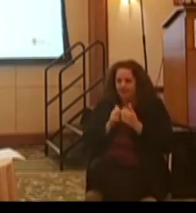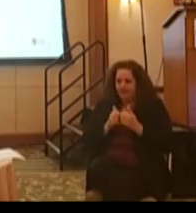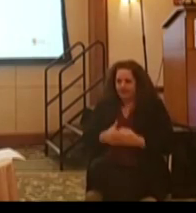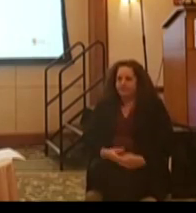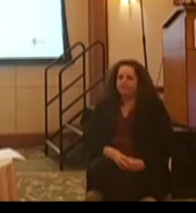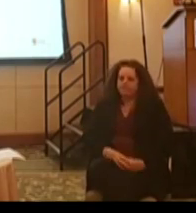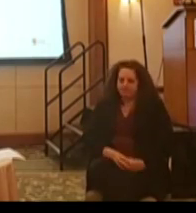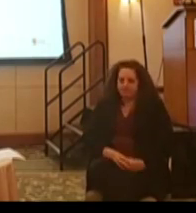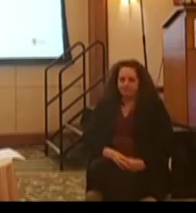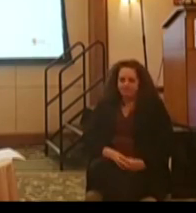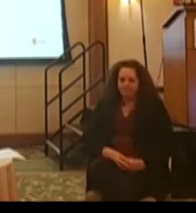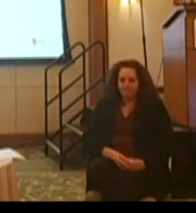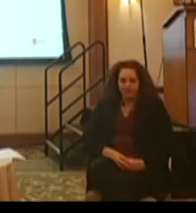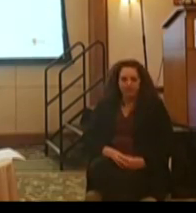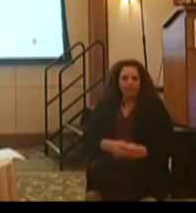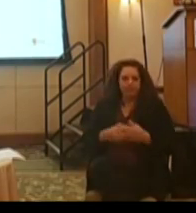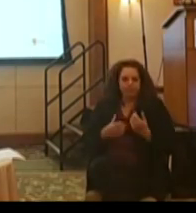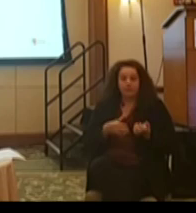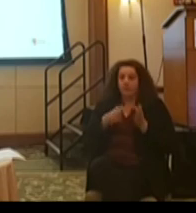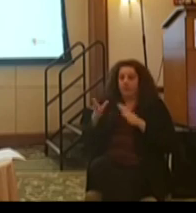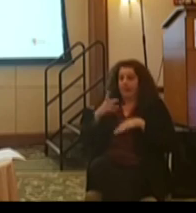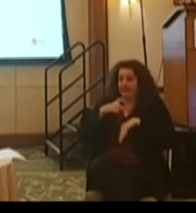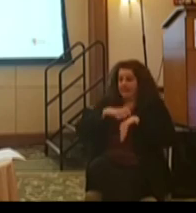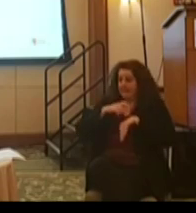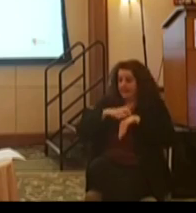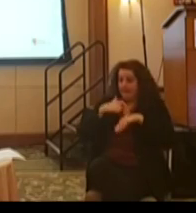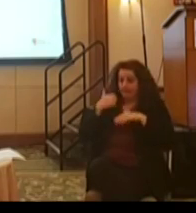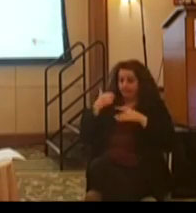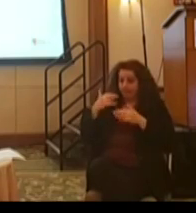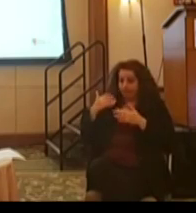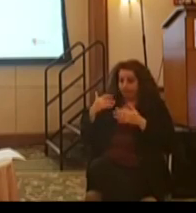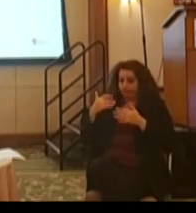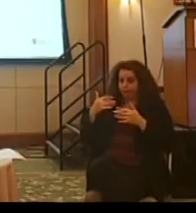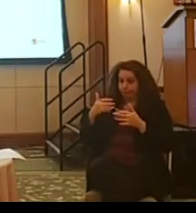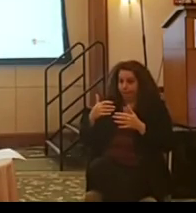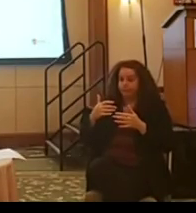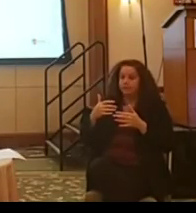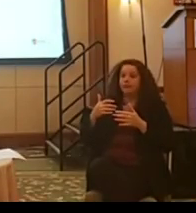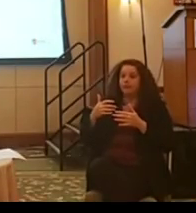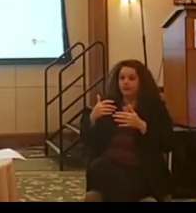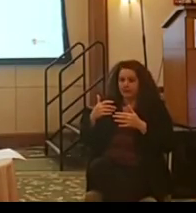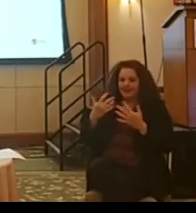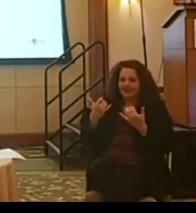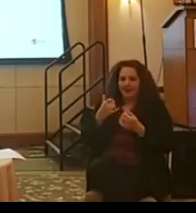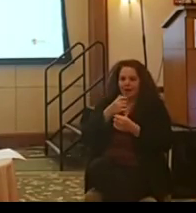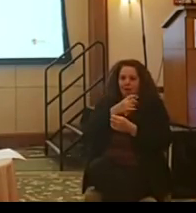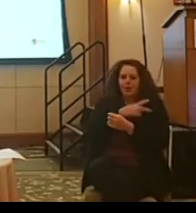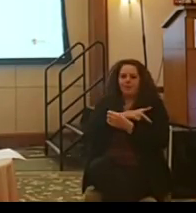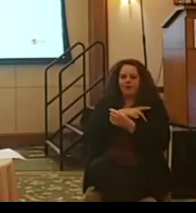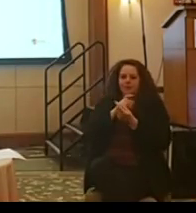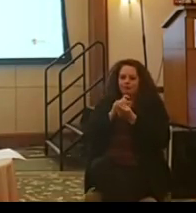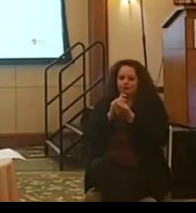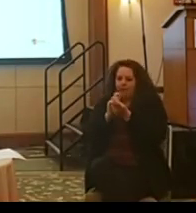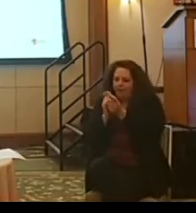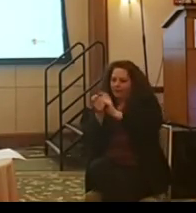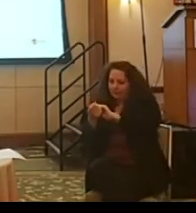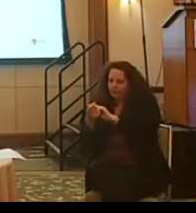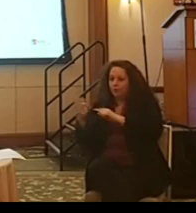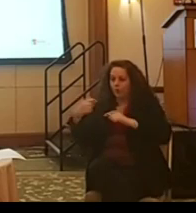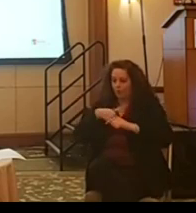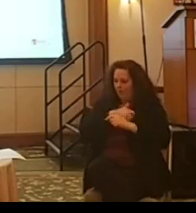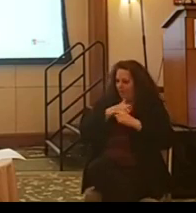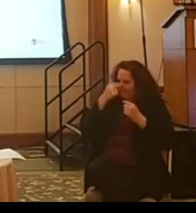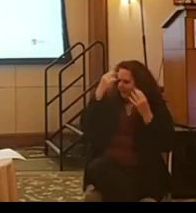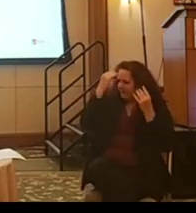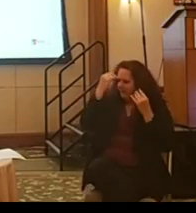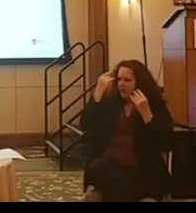as time has passed and I've kind of moved forward, and now within the patient revolution, we're sort of thinking about what is the problem